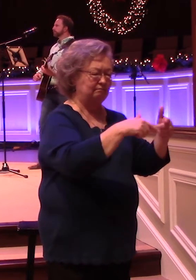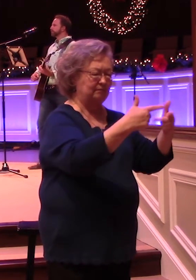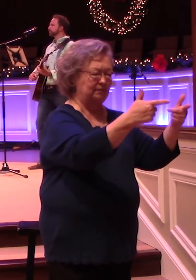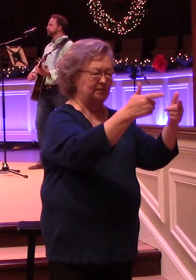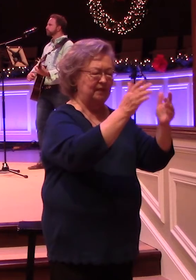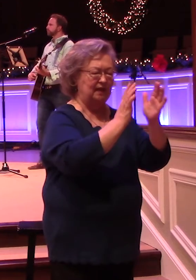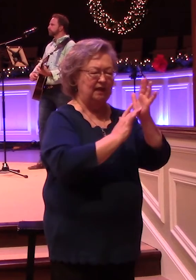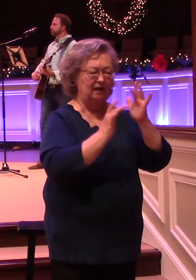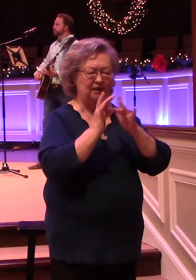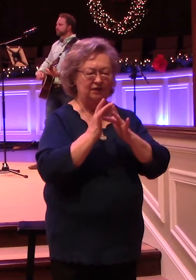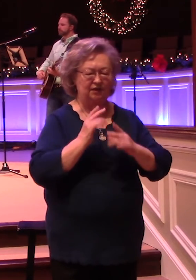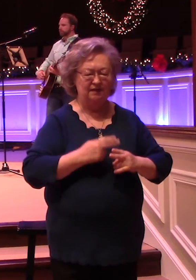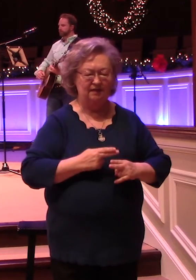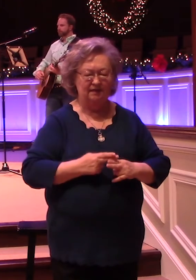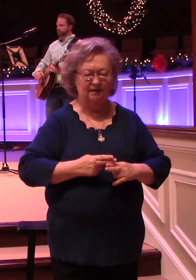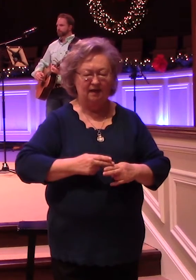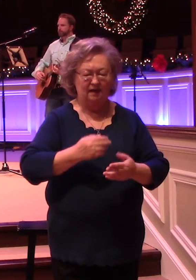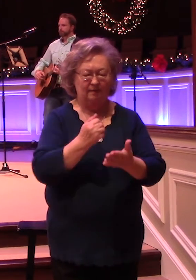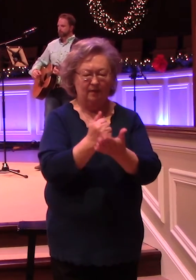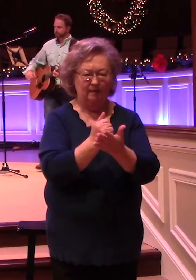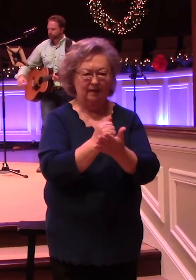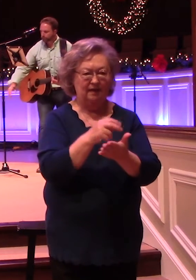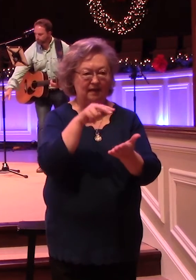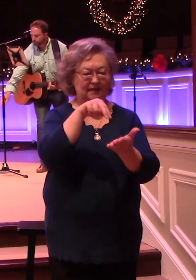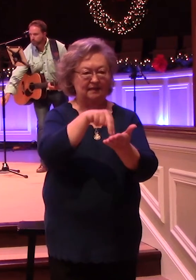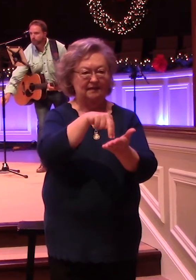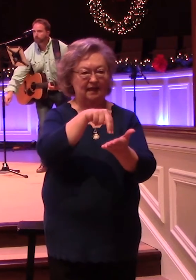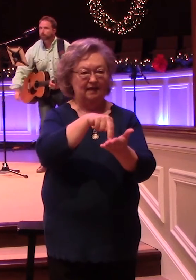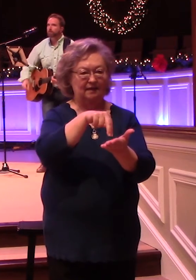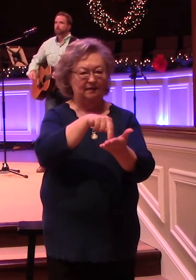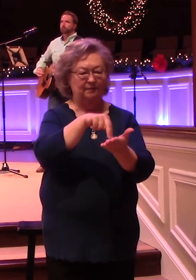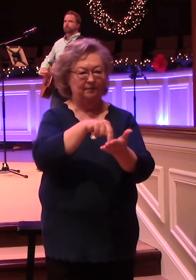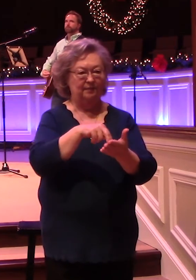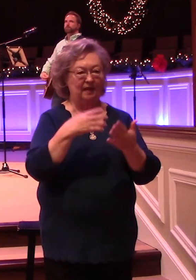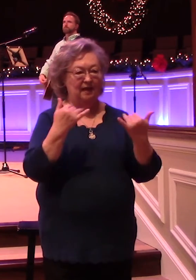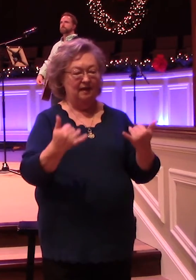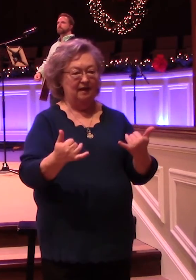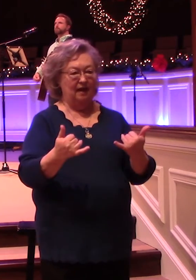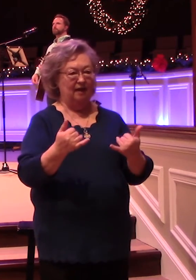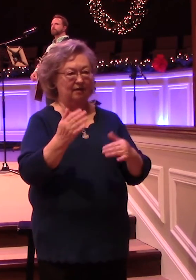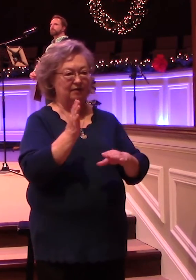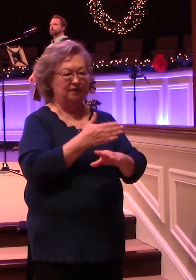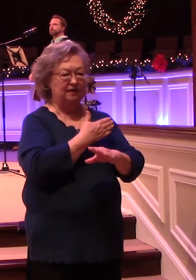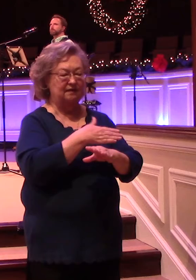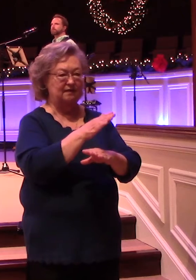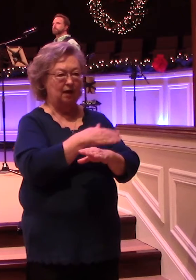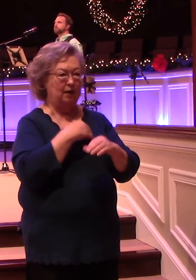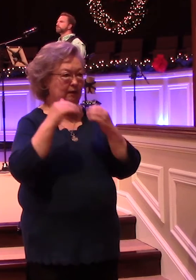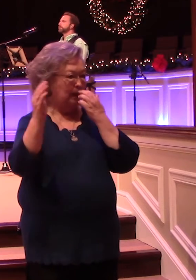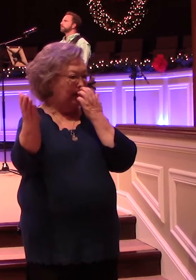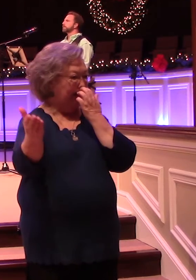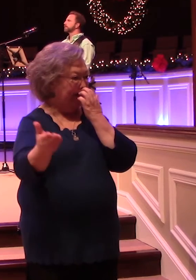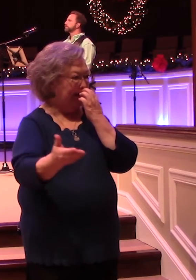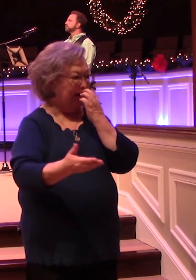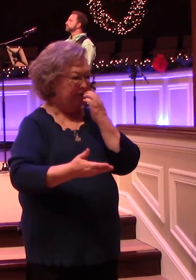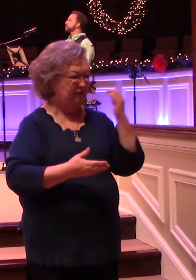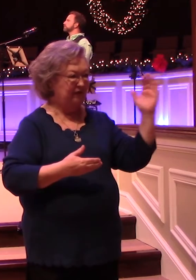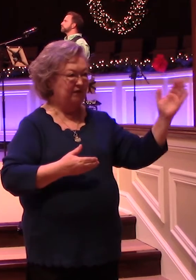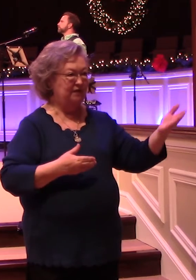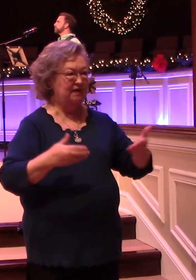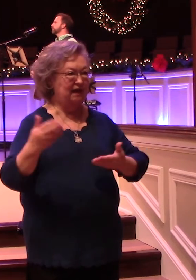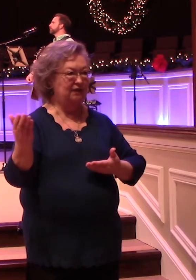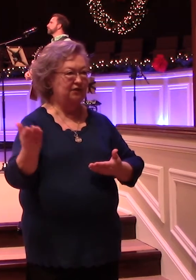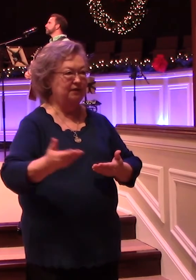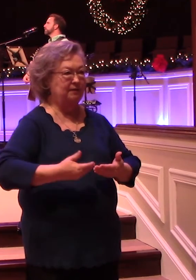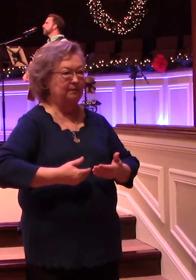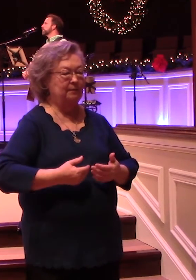stand? This hymn of invitation is for you. And as you stand and as you sing, the pastors are coming forward. If you